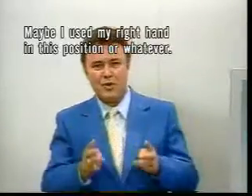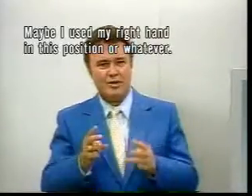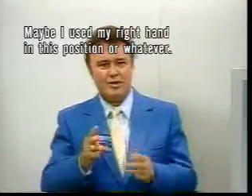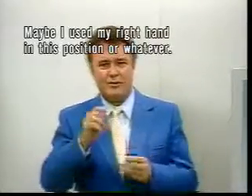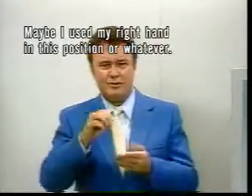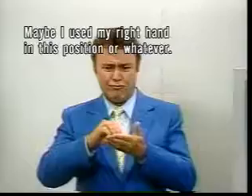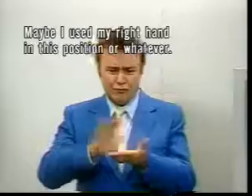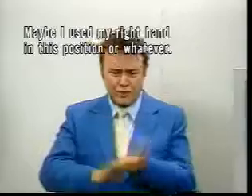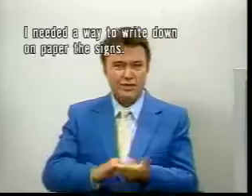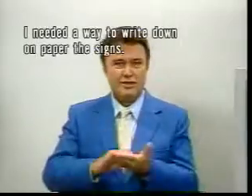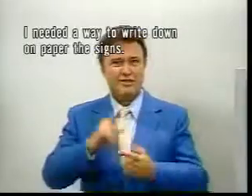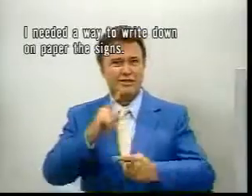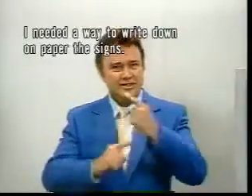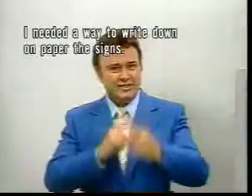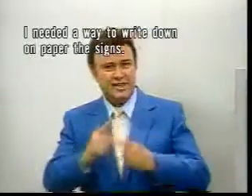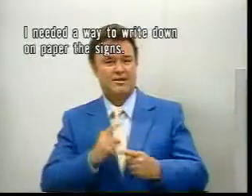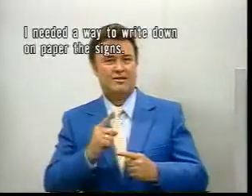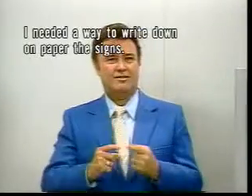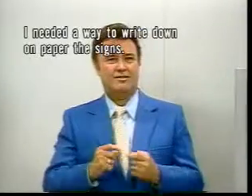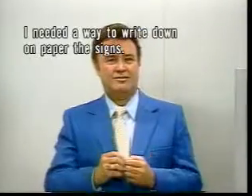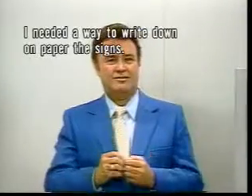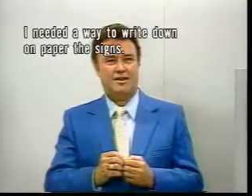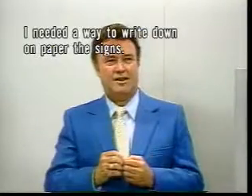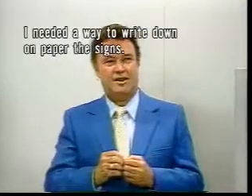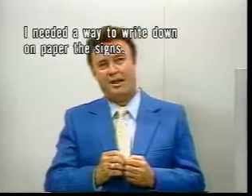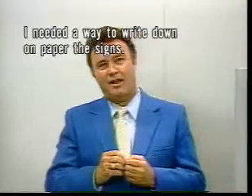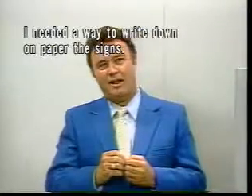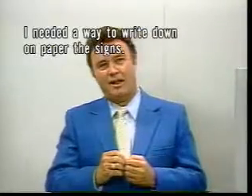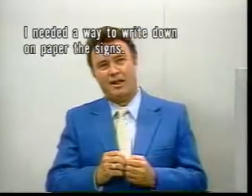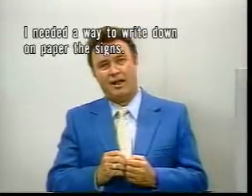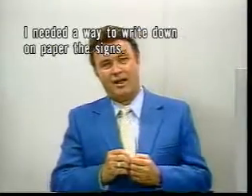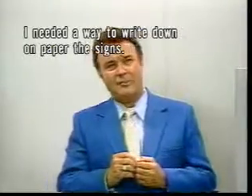or whatever. I needed a way to write down on paper the signs.